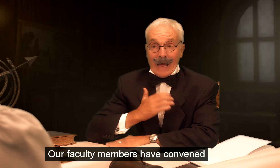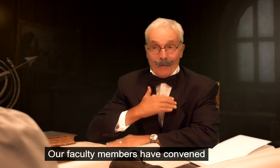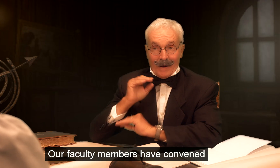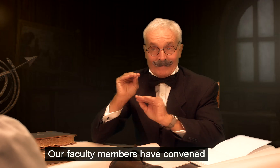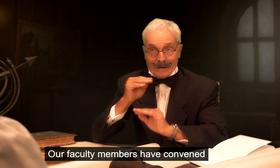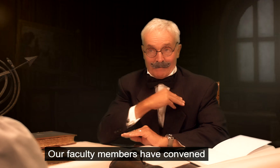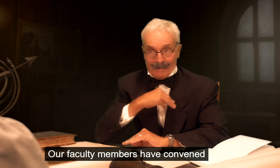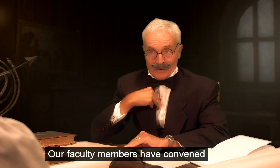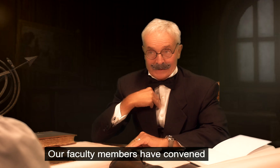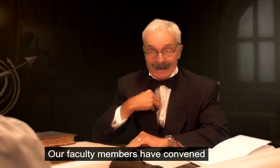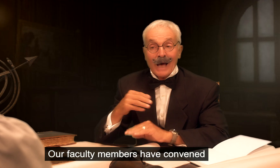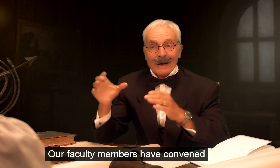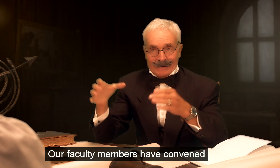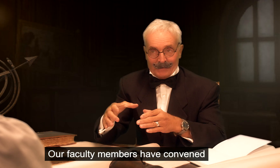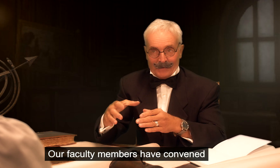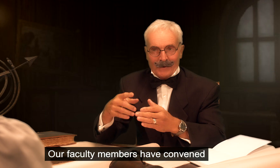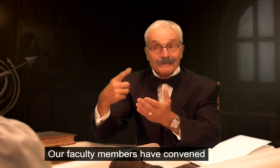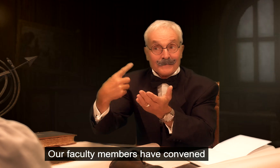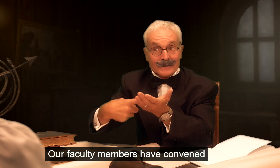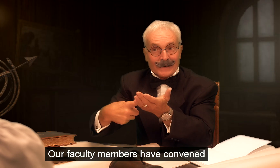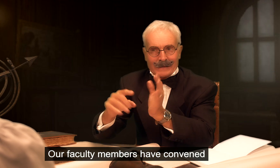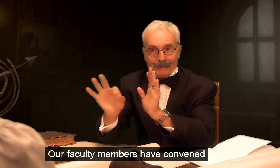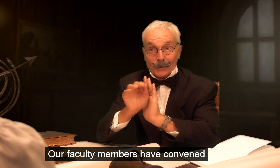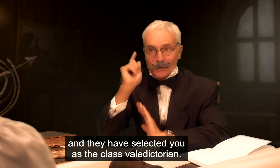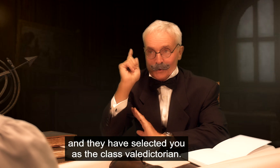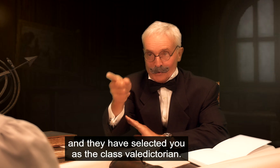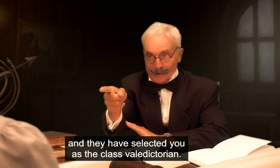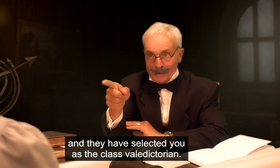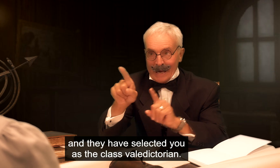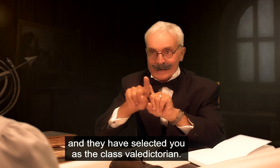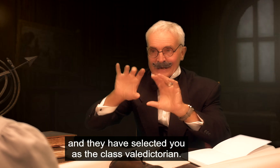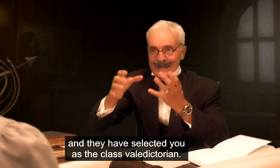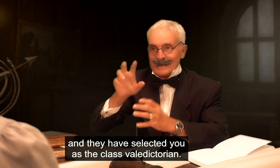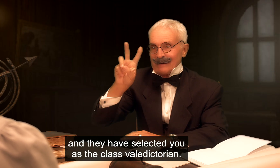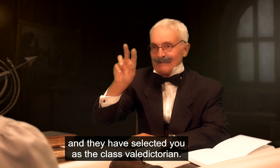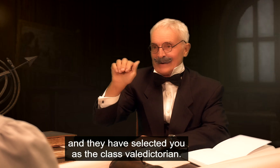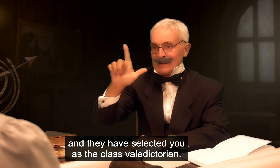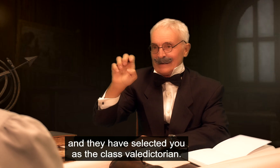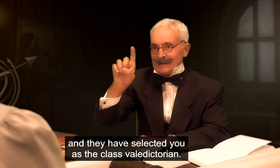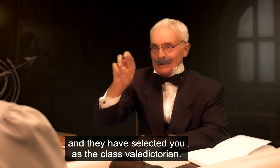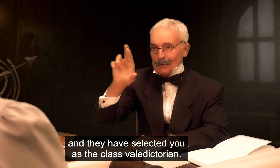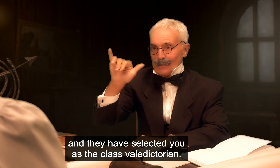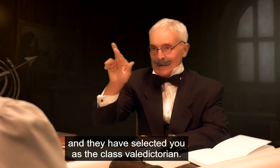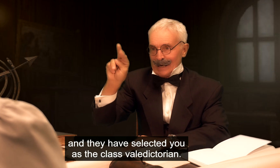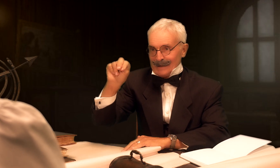Our faculty members have convened, and they have selected you as the class valedictorian.